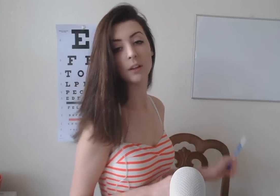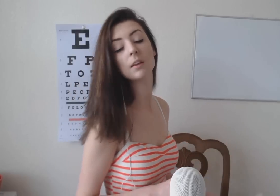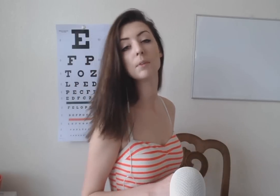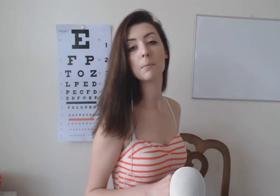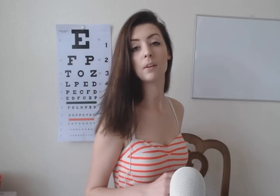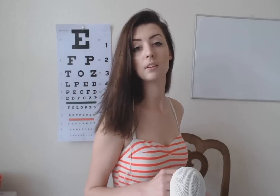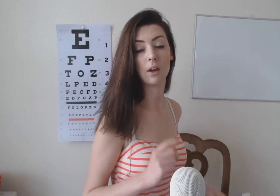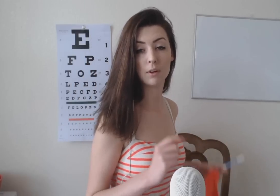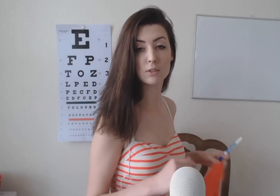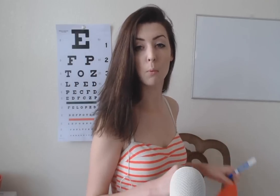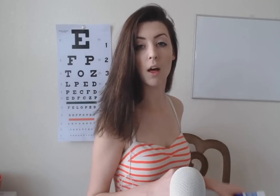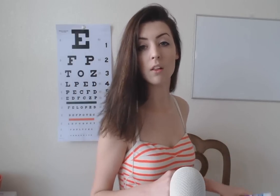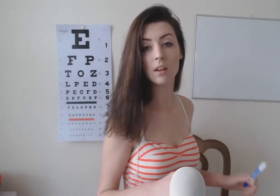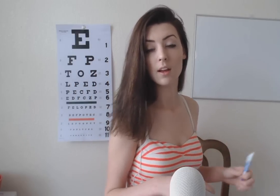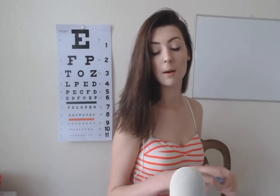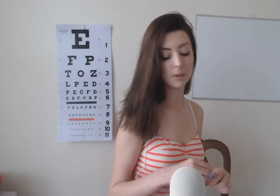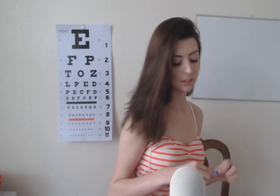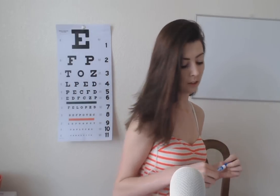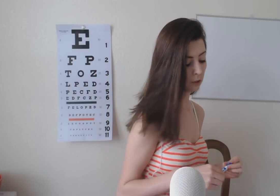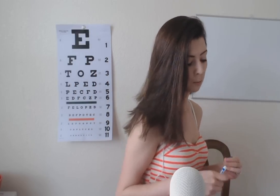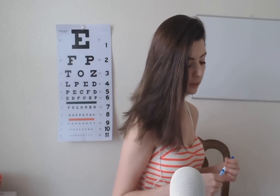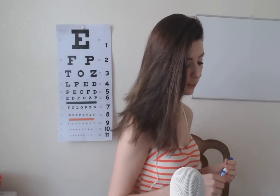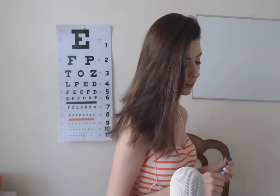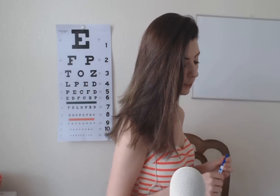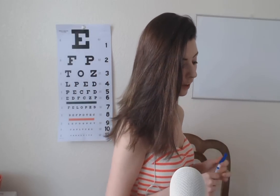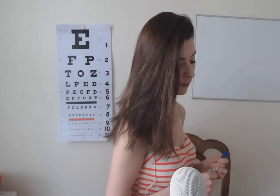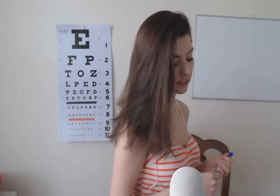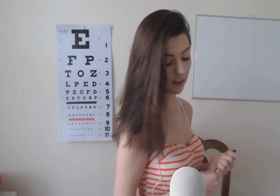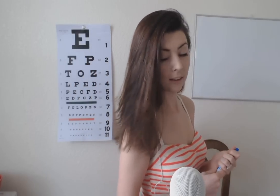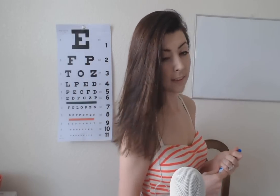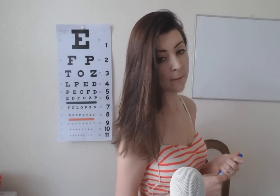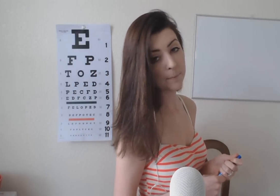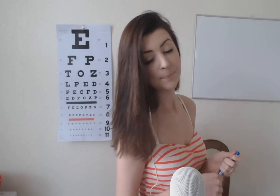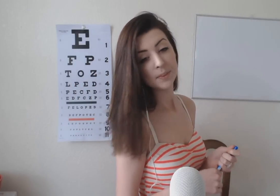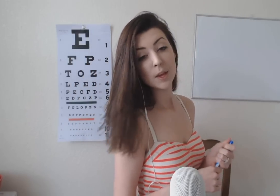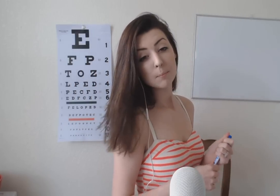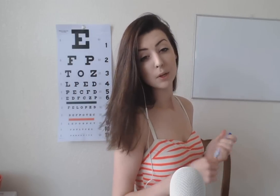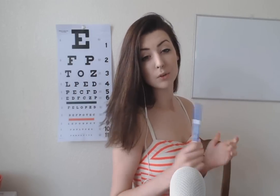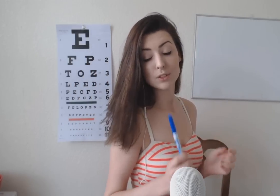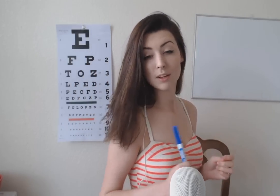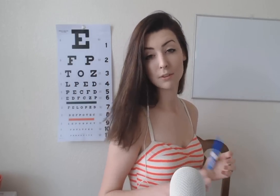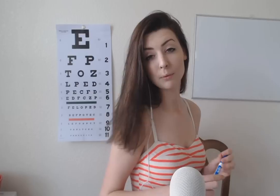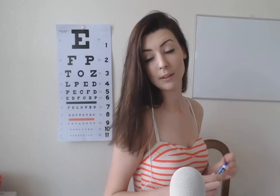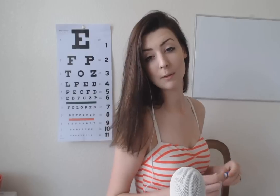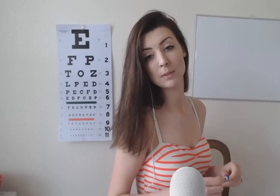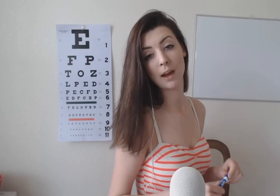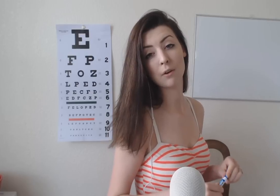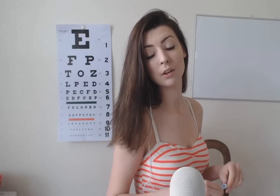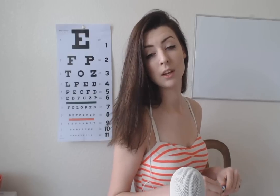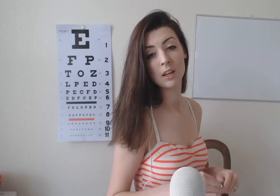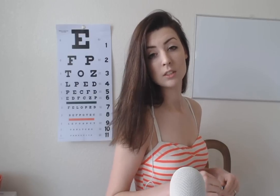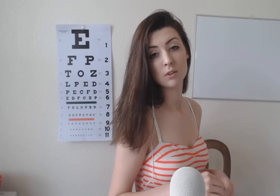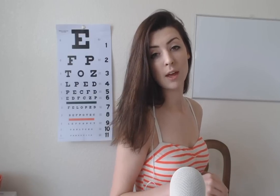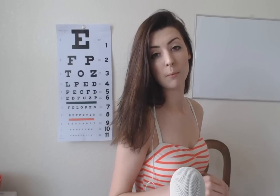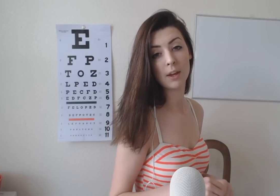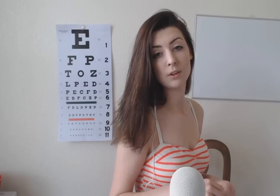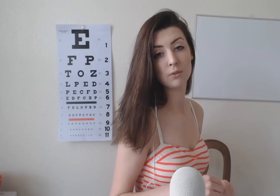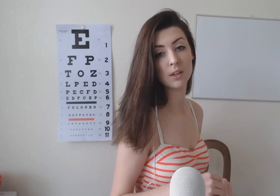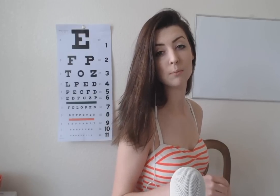them down as well. I'm going to tell you how to sign them, but you should definitely write them down so that way you can